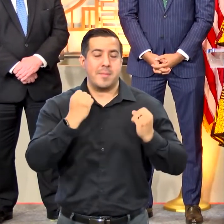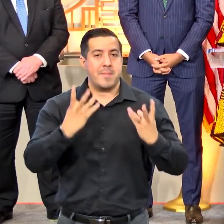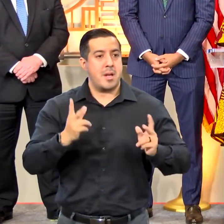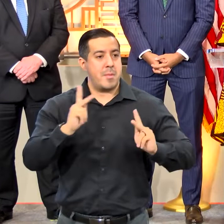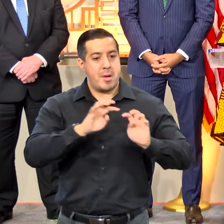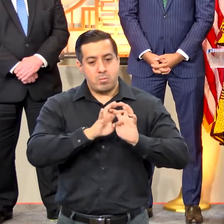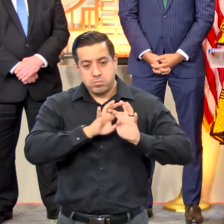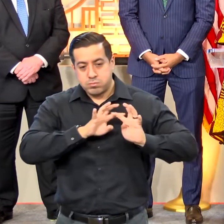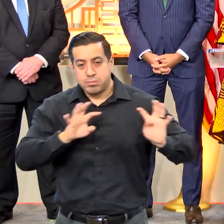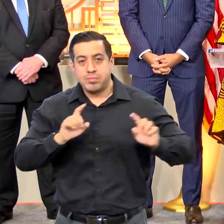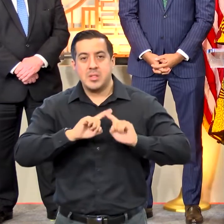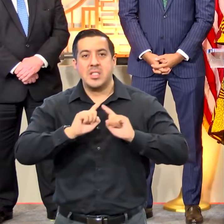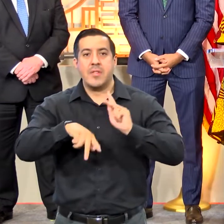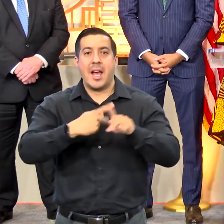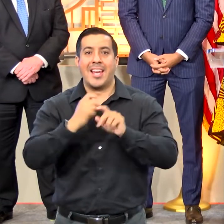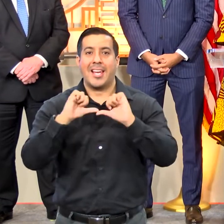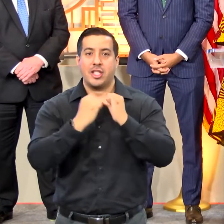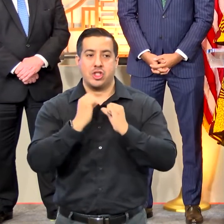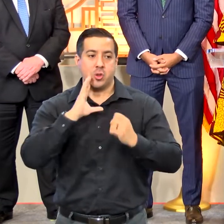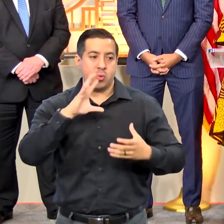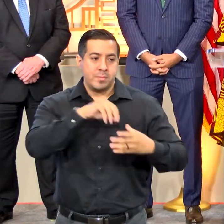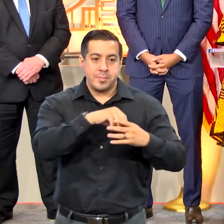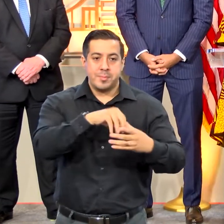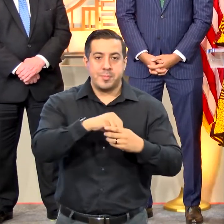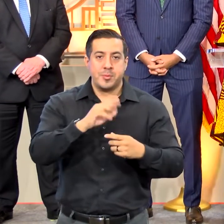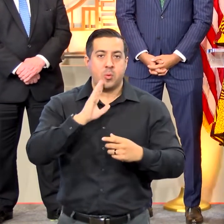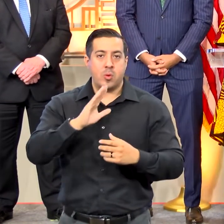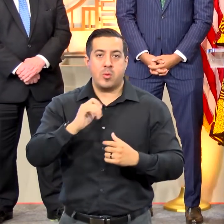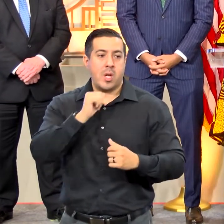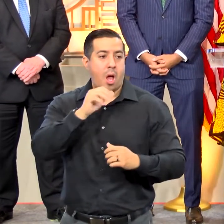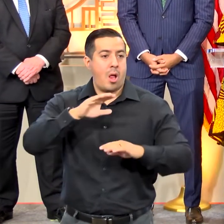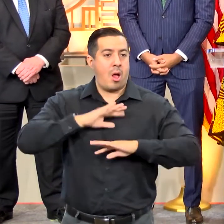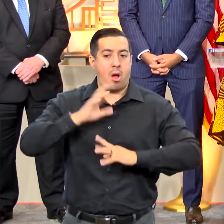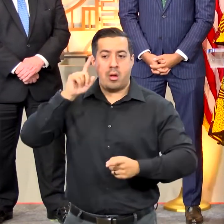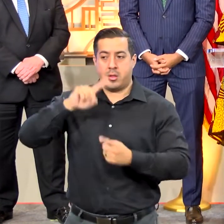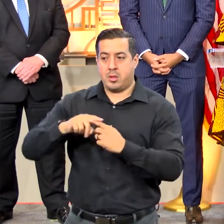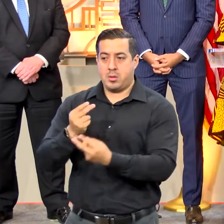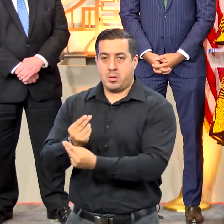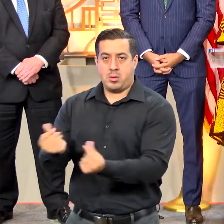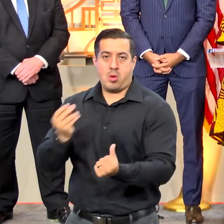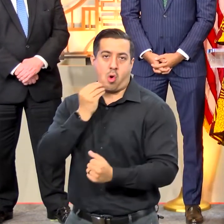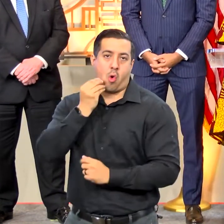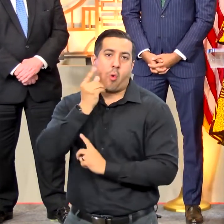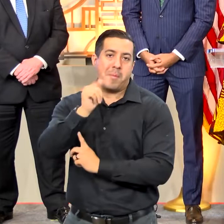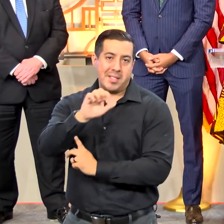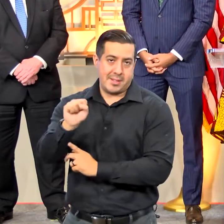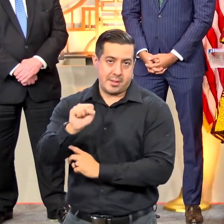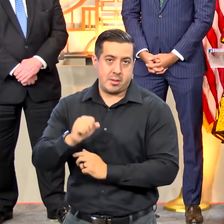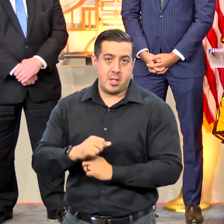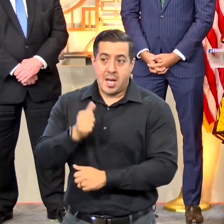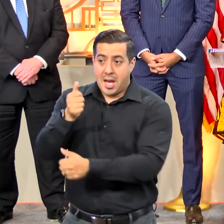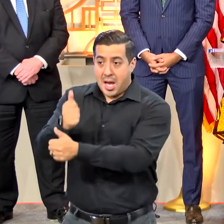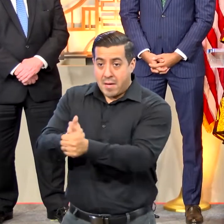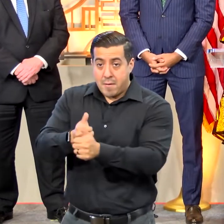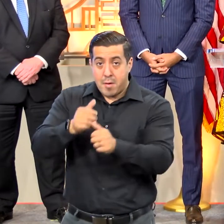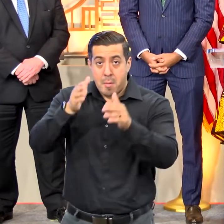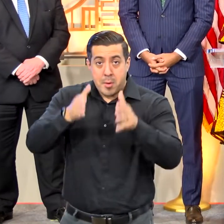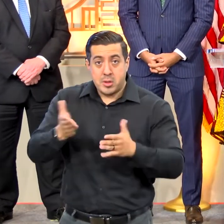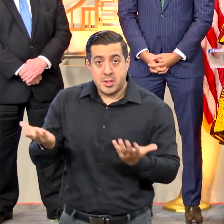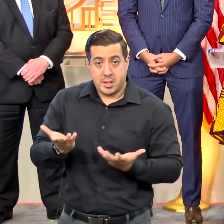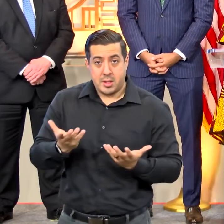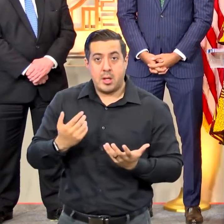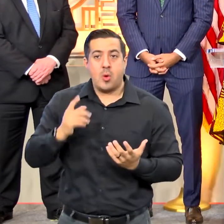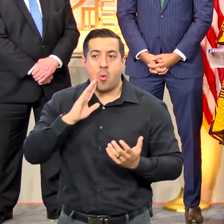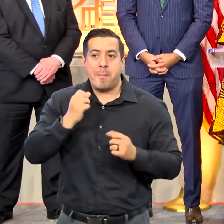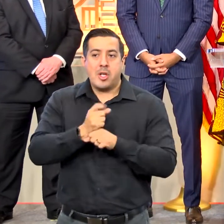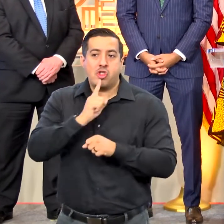agencies that will not rest until we end homelessness in our region and every single person in this county has a